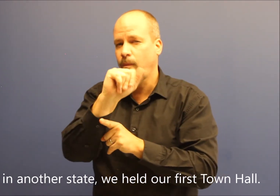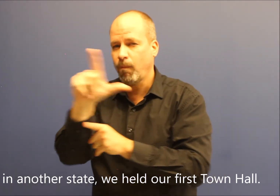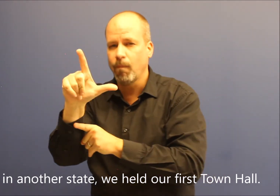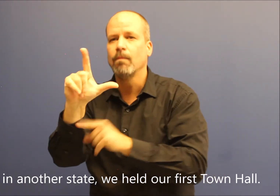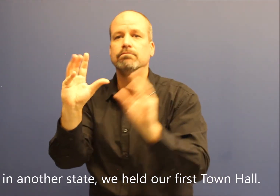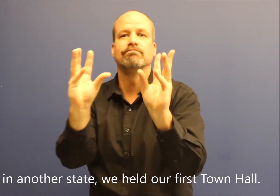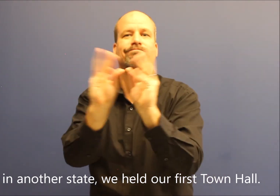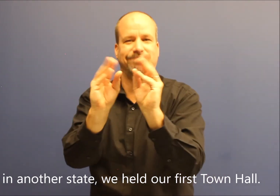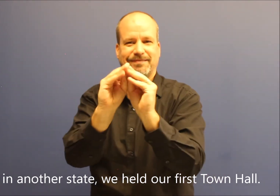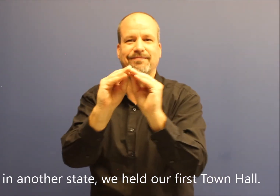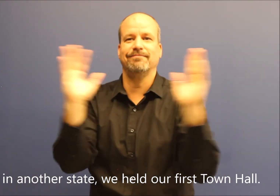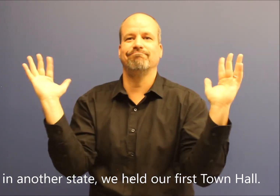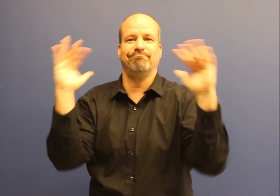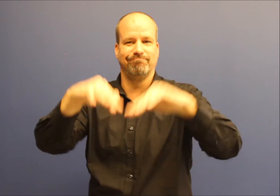hall.